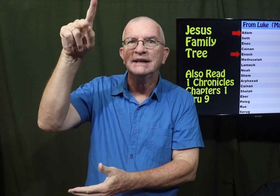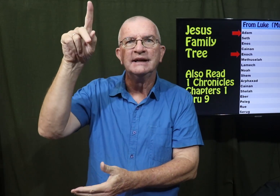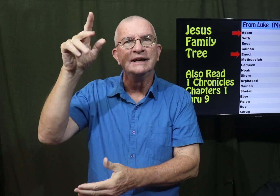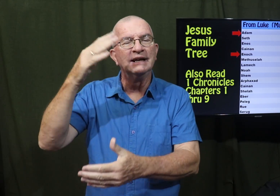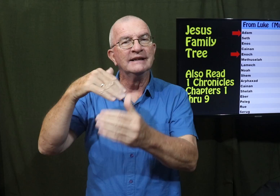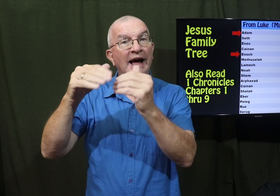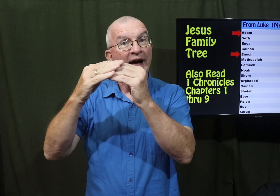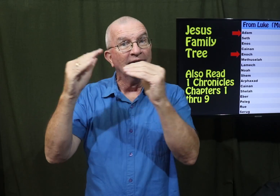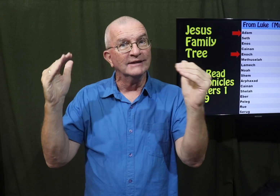heaven.